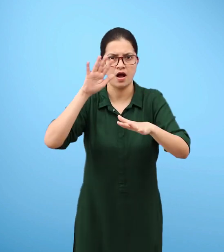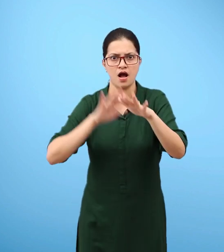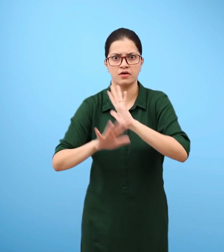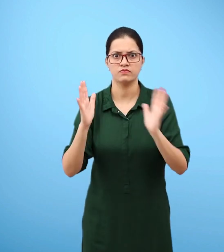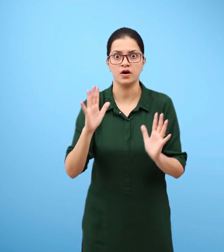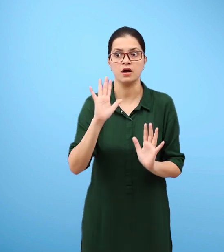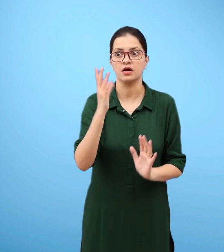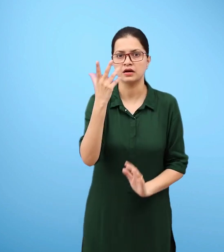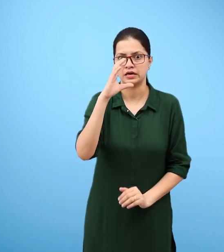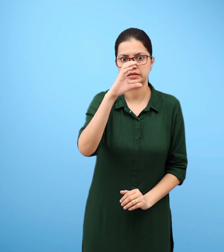continues.